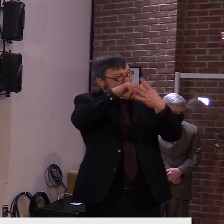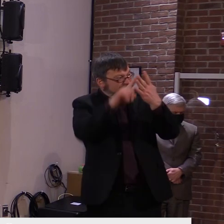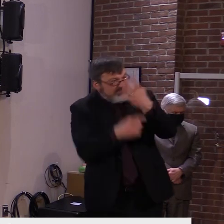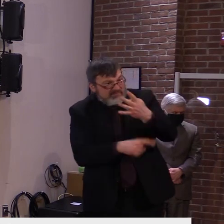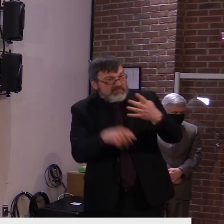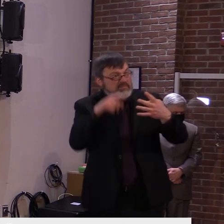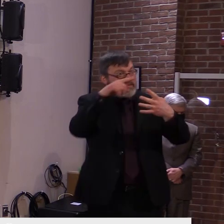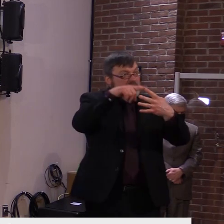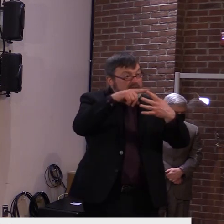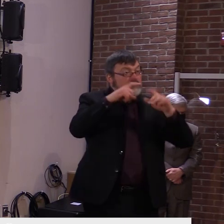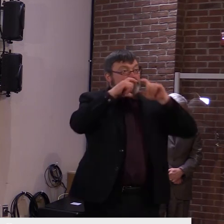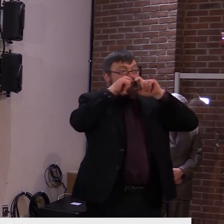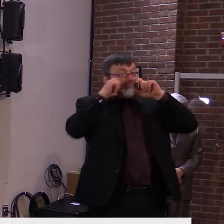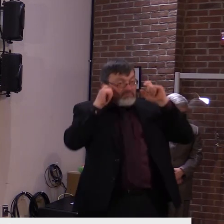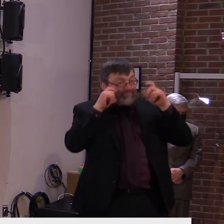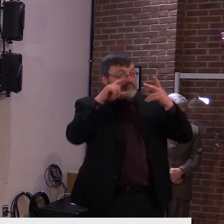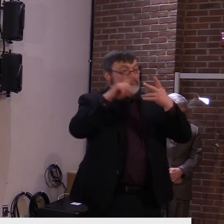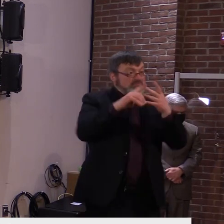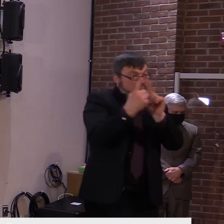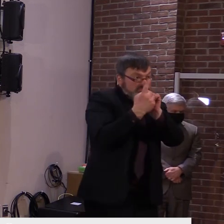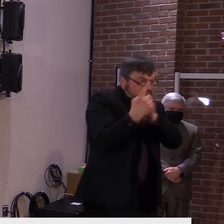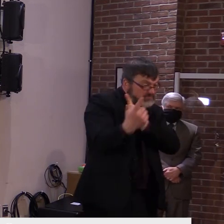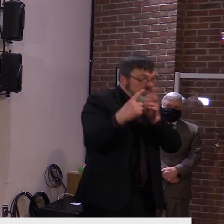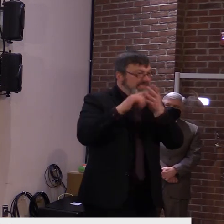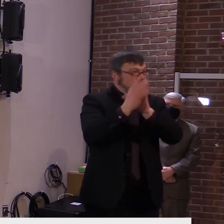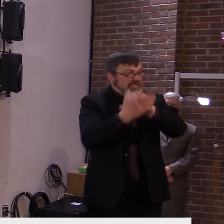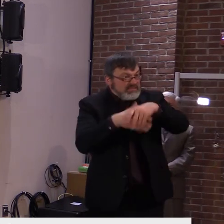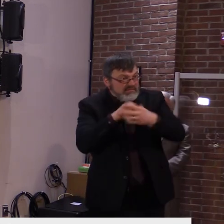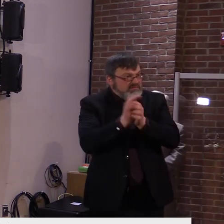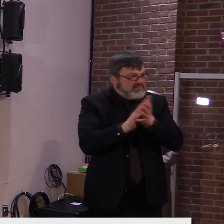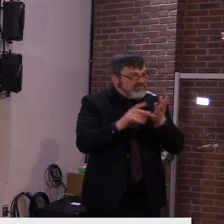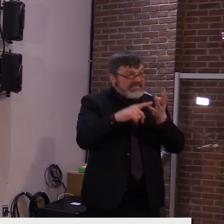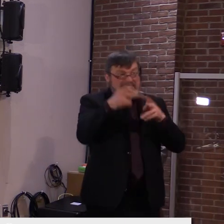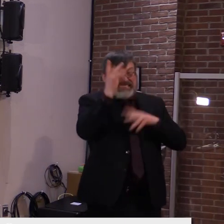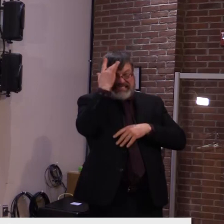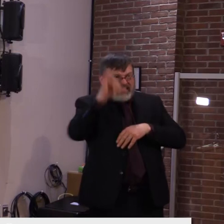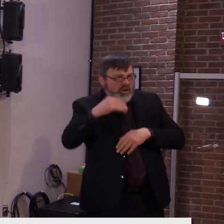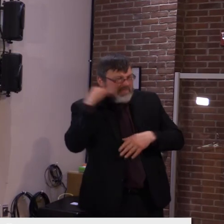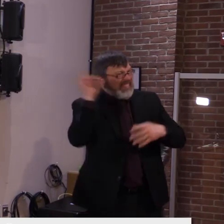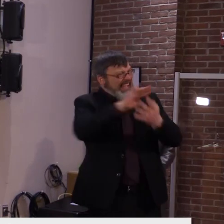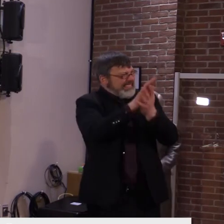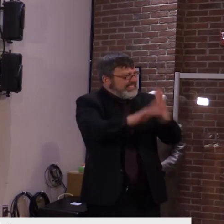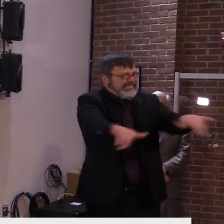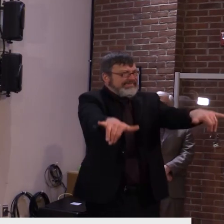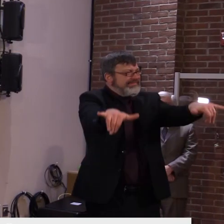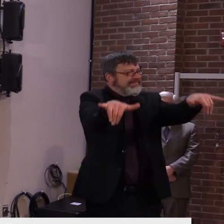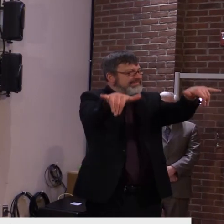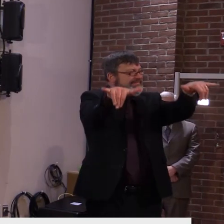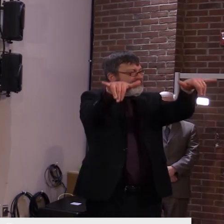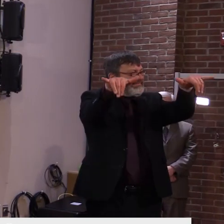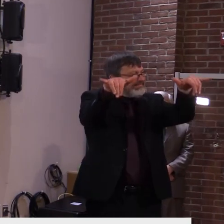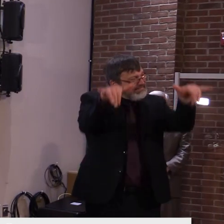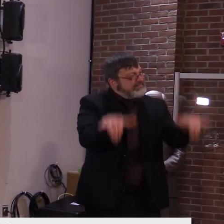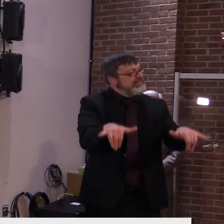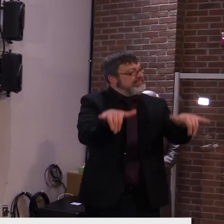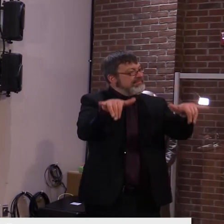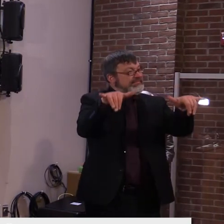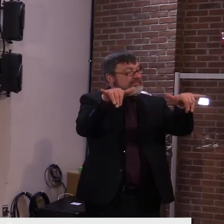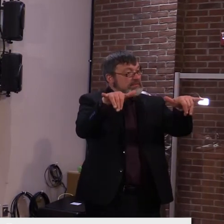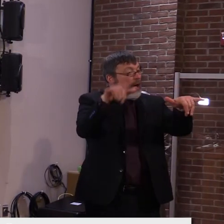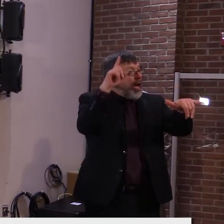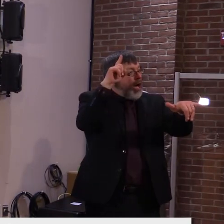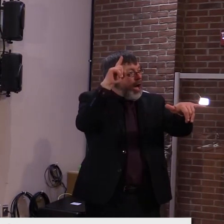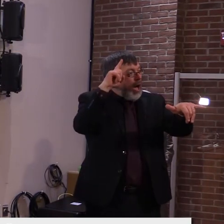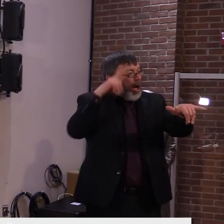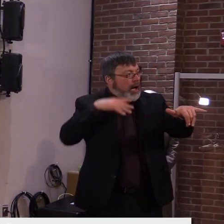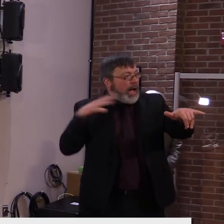add to the list getting vaccinated. When it's your turn, and your turn will come, as you've heard, much sooner than you might have